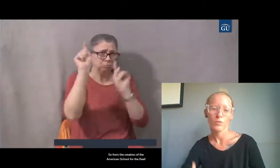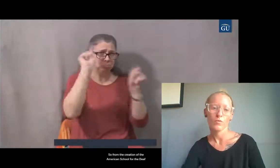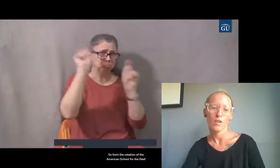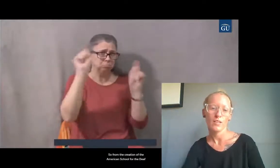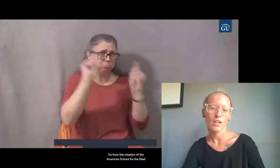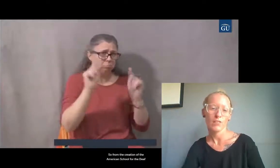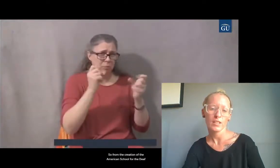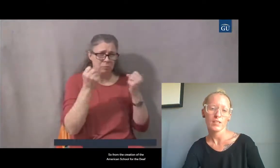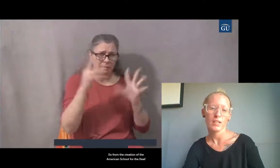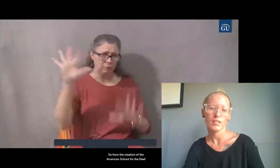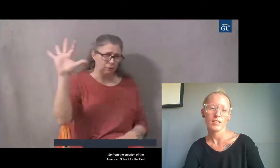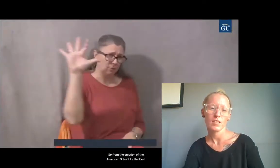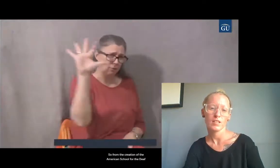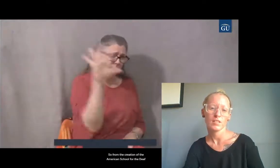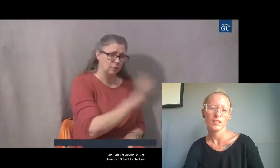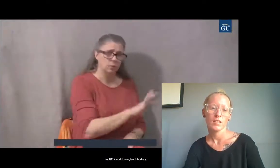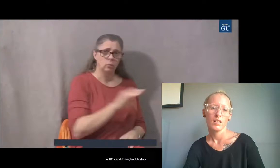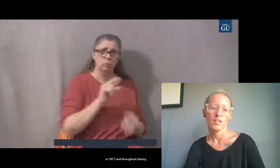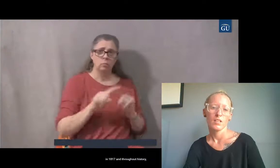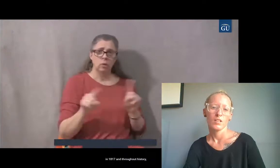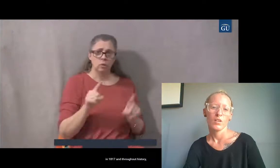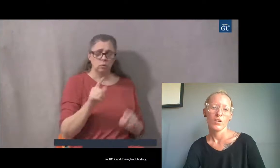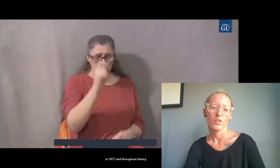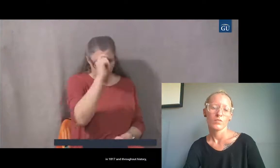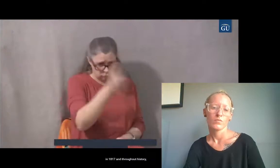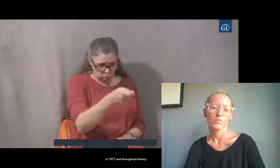These schools were not recognized, and